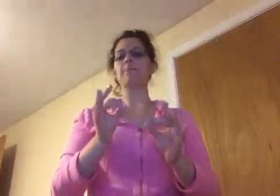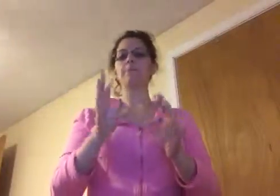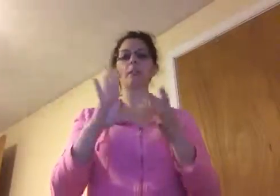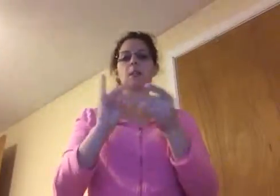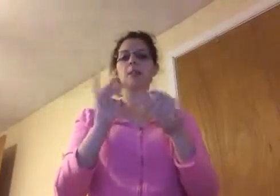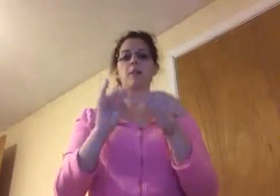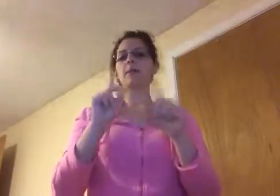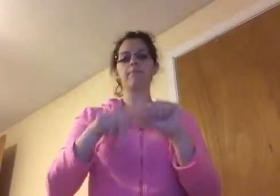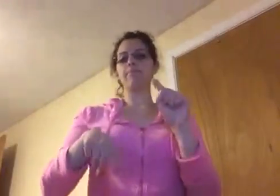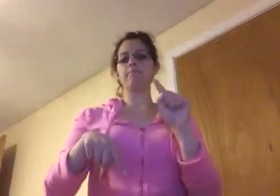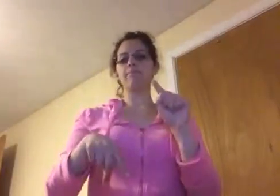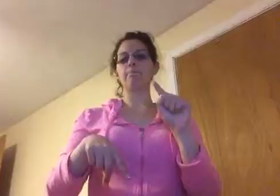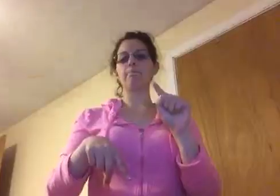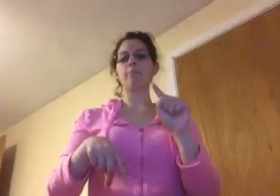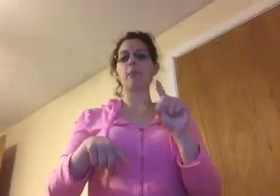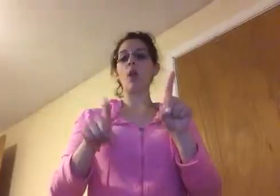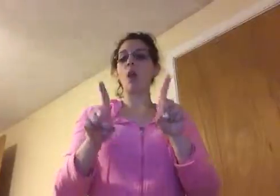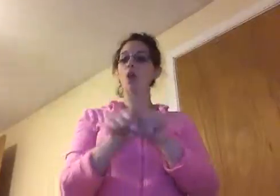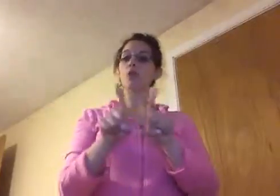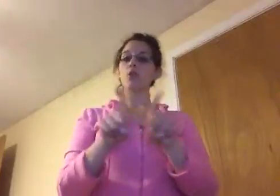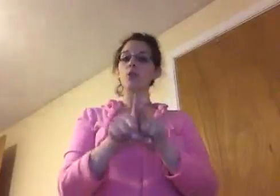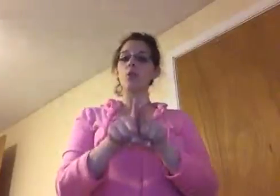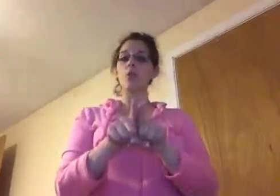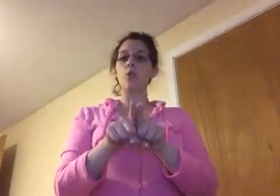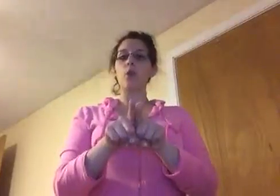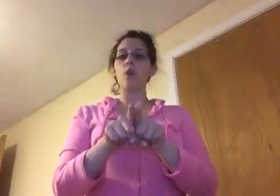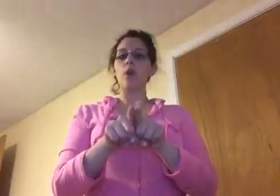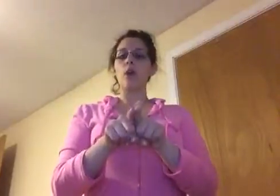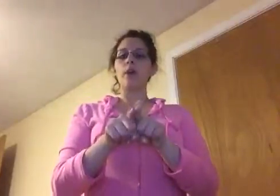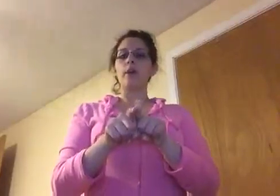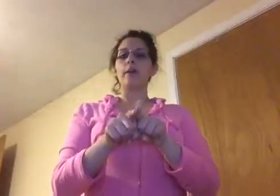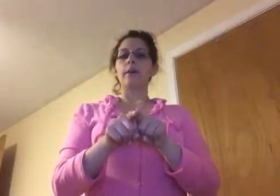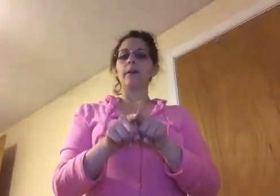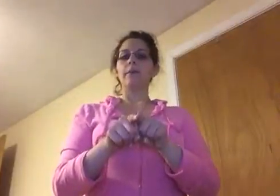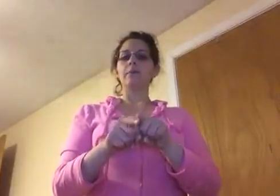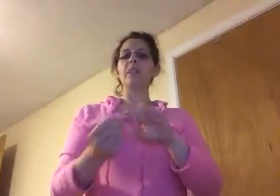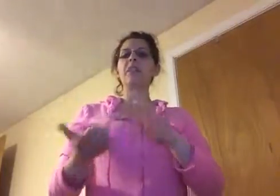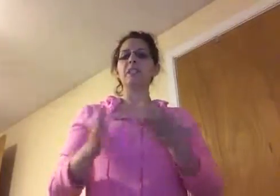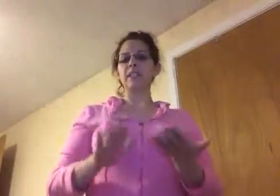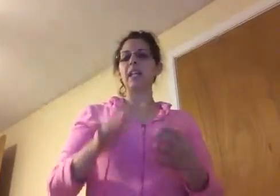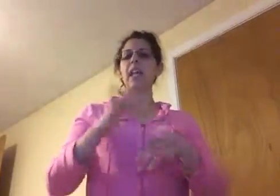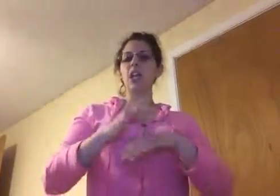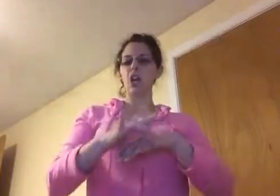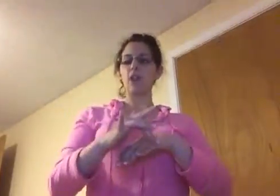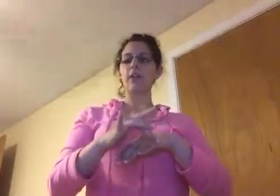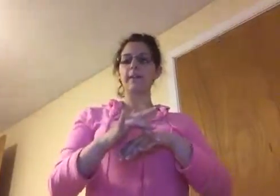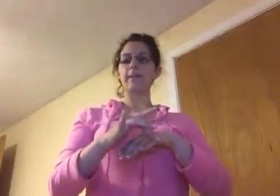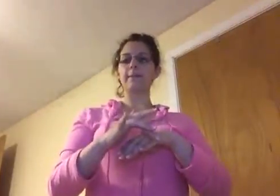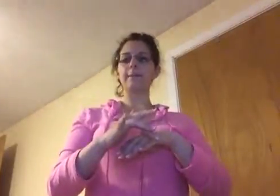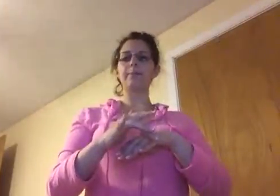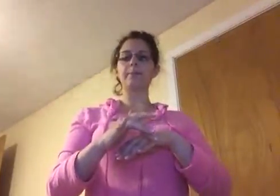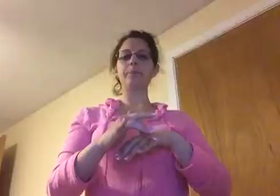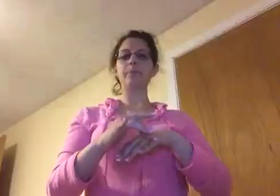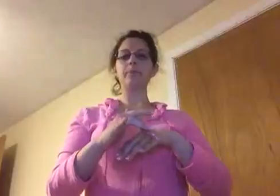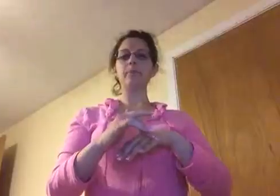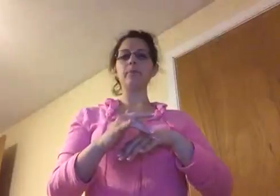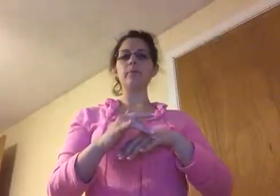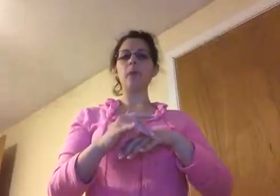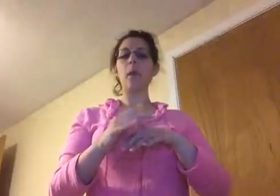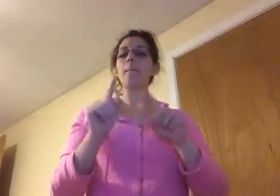low mortality rate. So, people in New England lived on average about 10 to 15 years longer than they did in England.